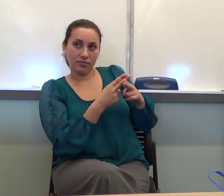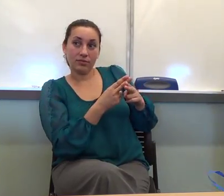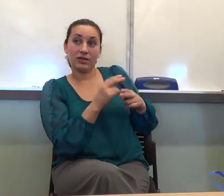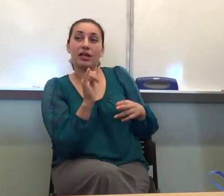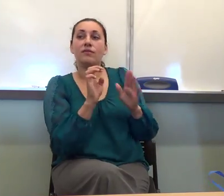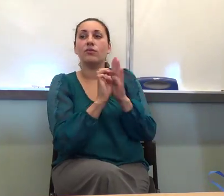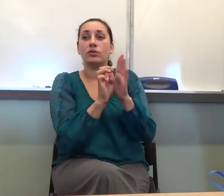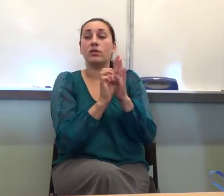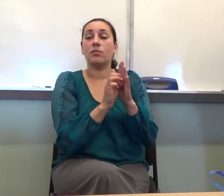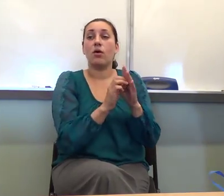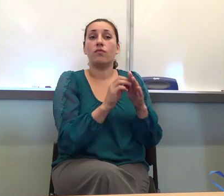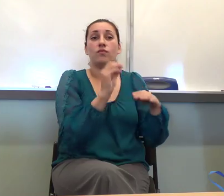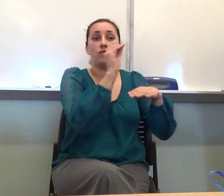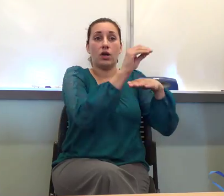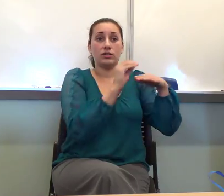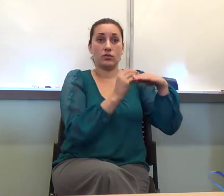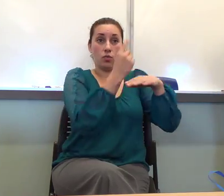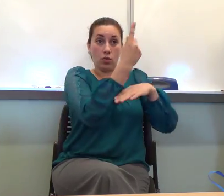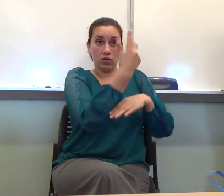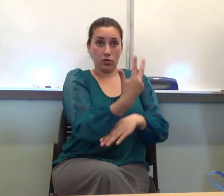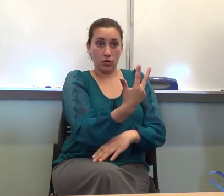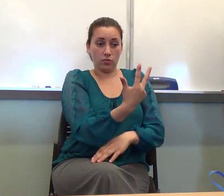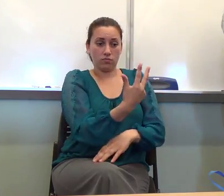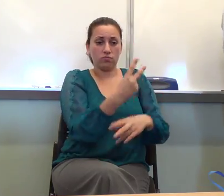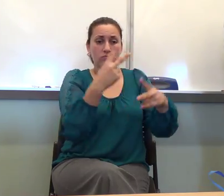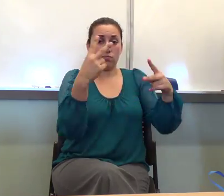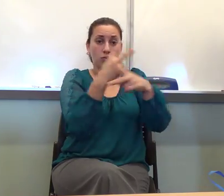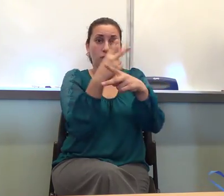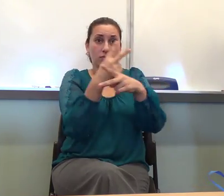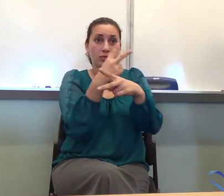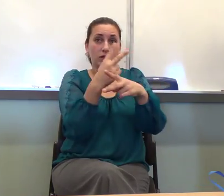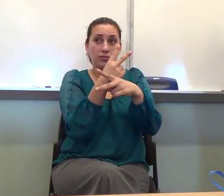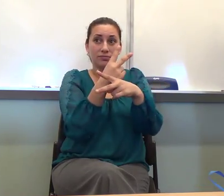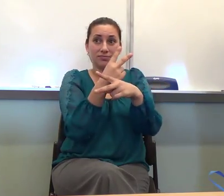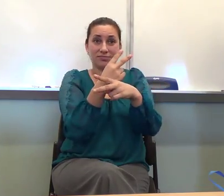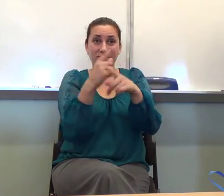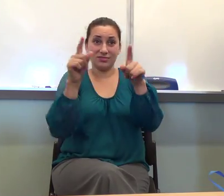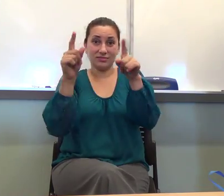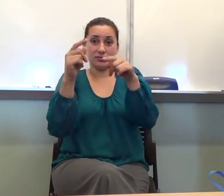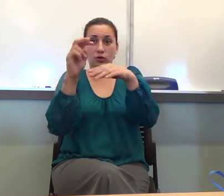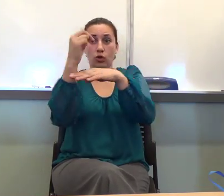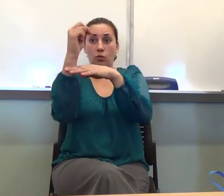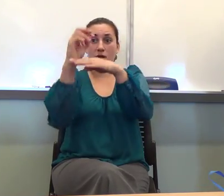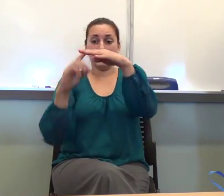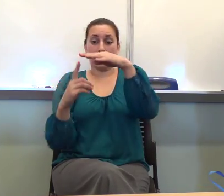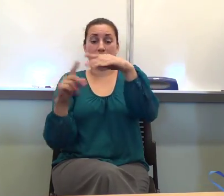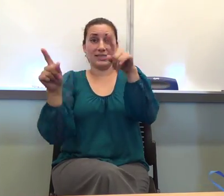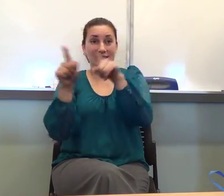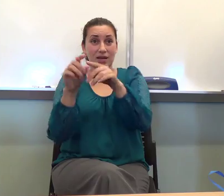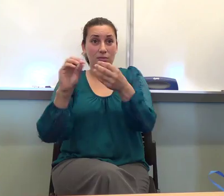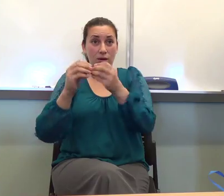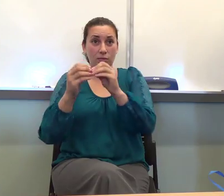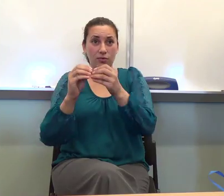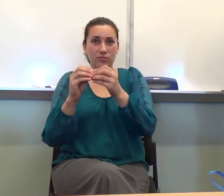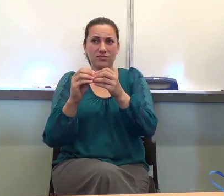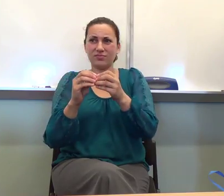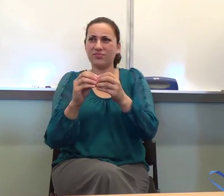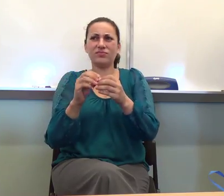1/3, and you multiply top and bottom by the same number, you recall we don't get a different fraction, we actually get